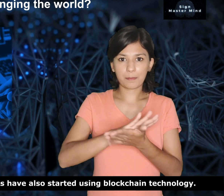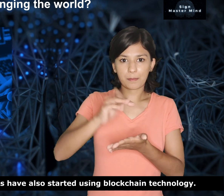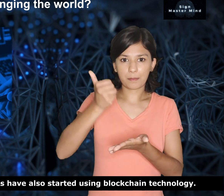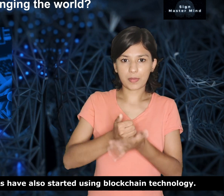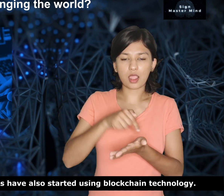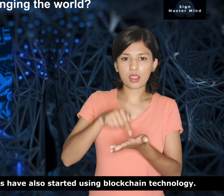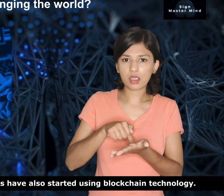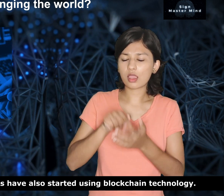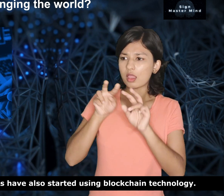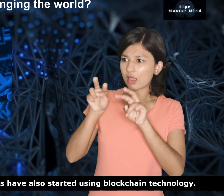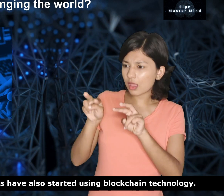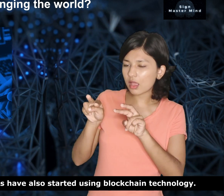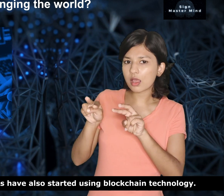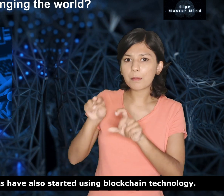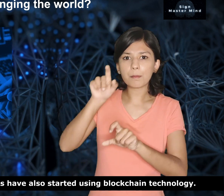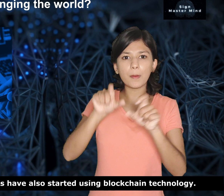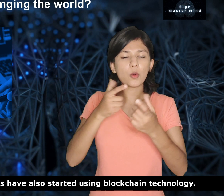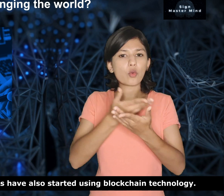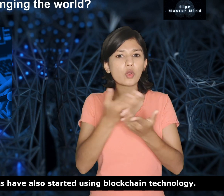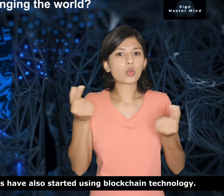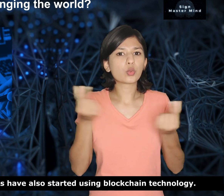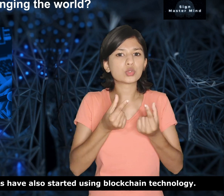Many banks have also started using blockchain technology